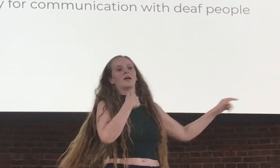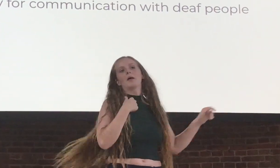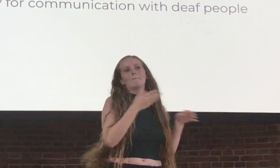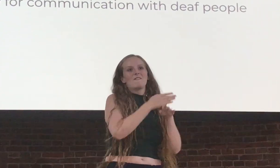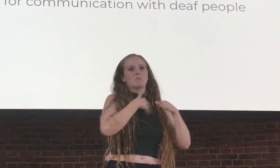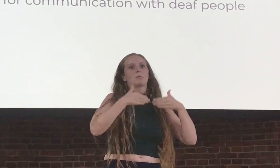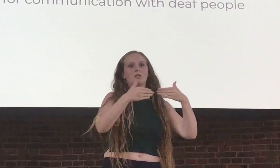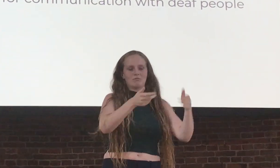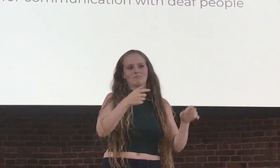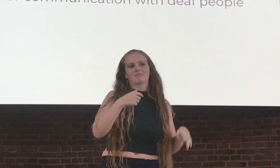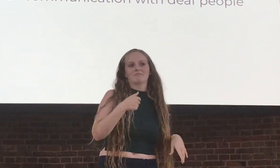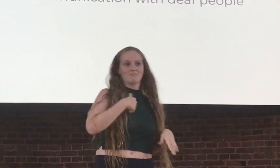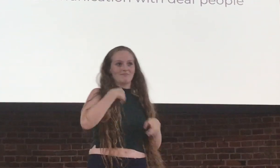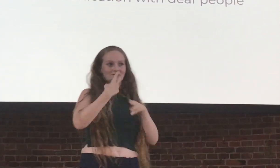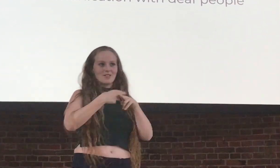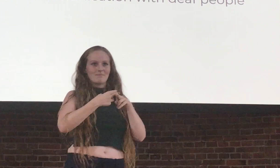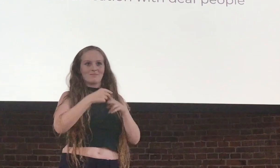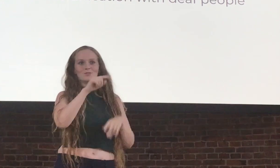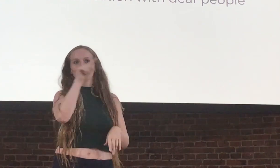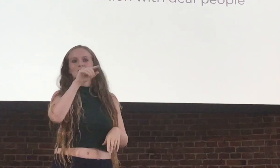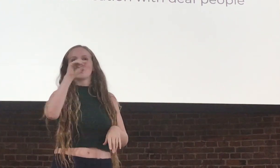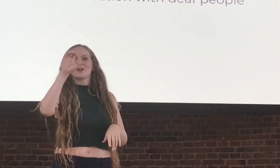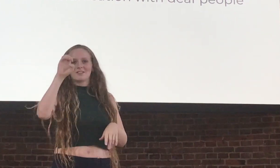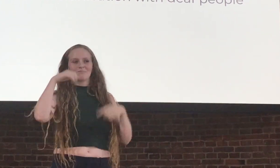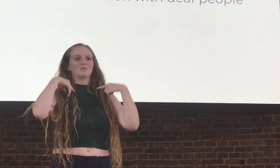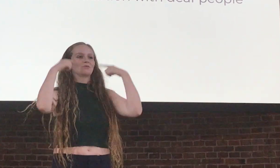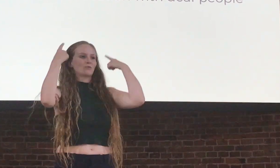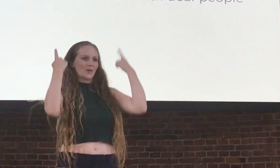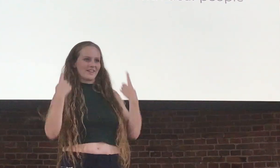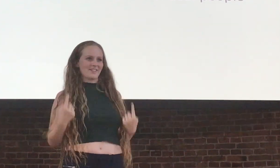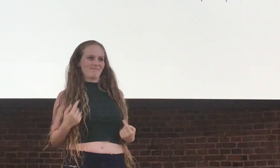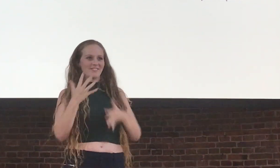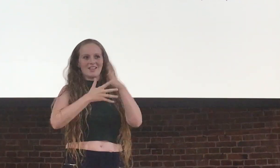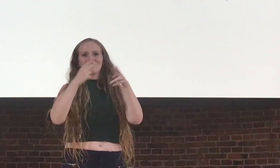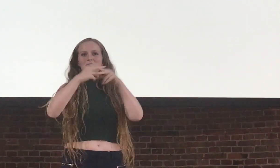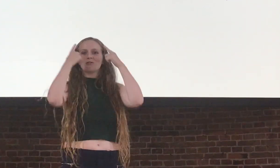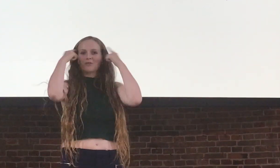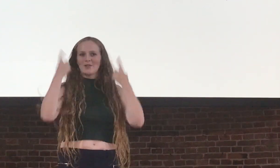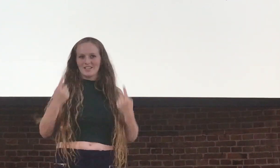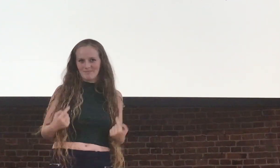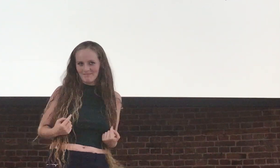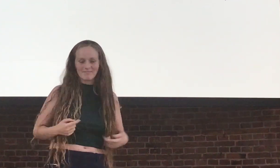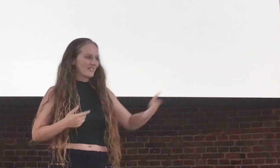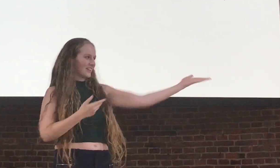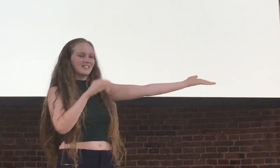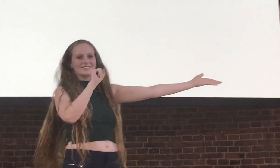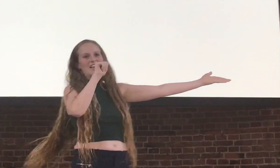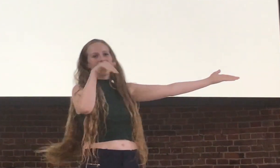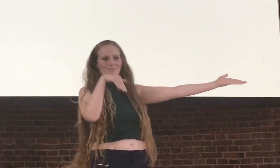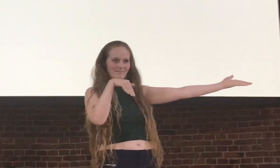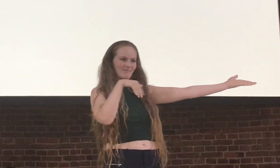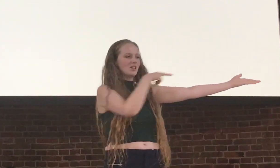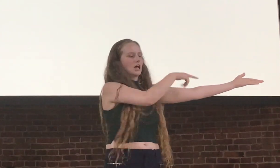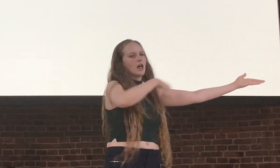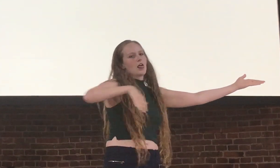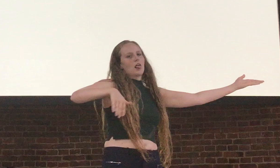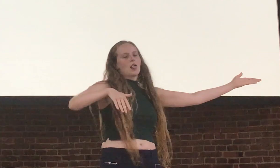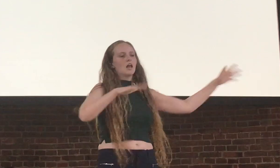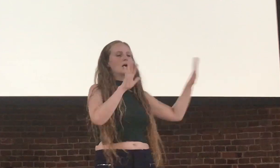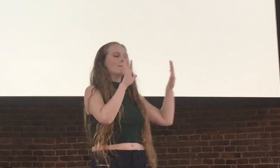Okay, before we begin, I want to let you know my name is Zoe. This is what I'm called in the community, my sign name. And this is Sam.